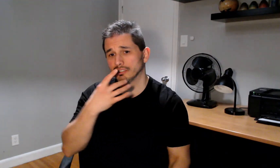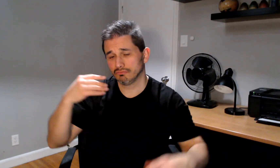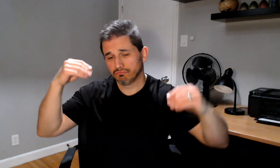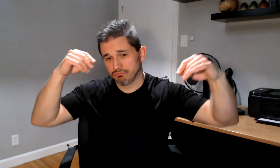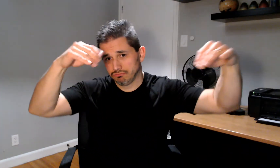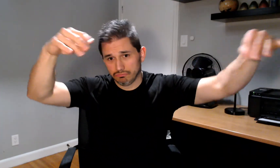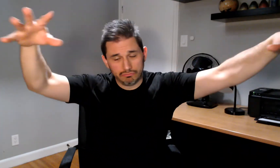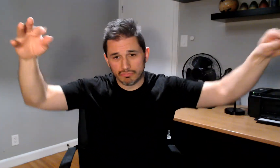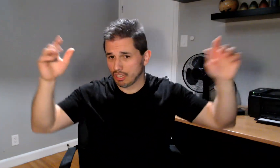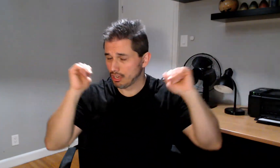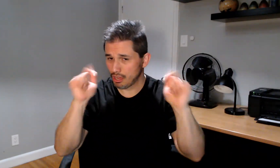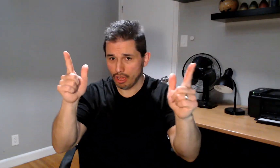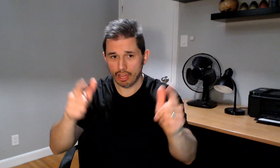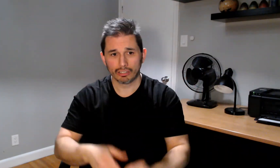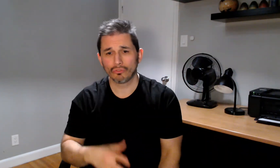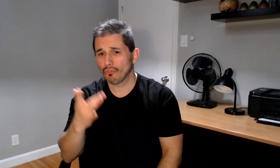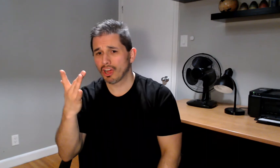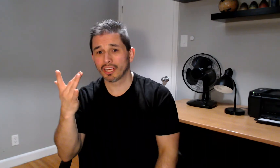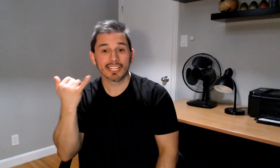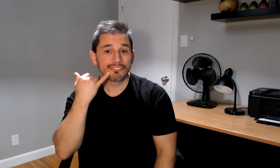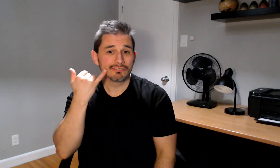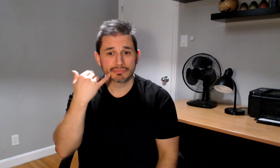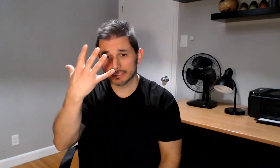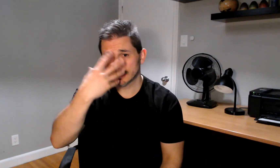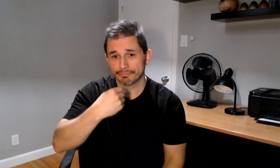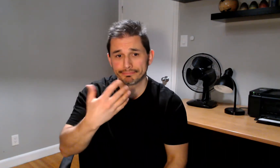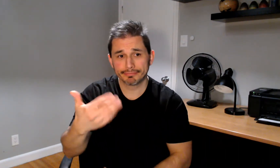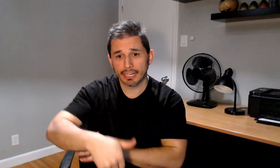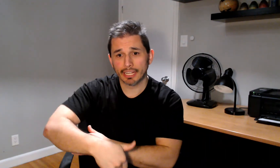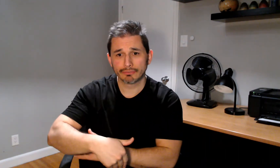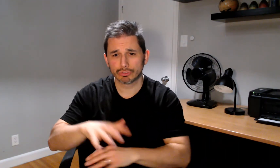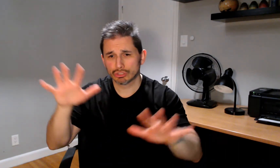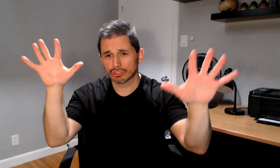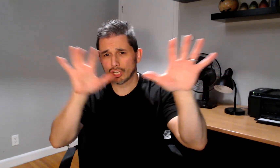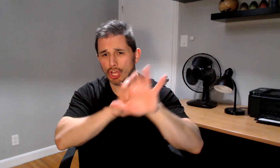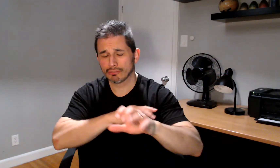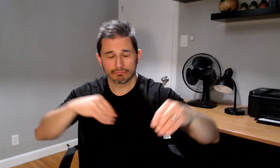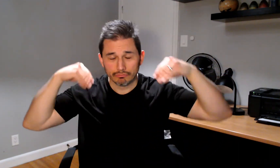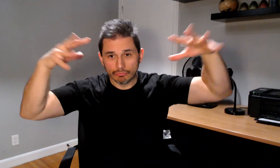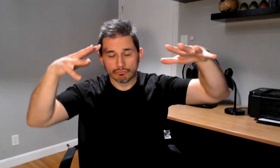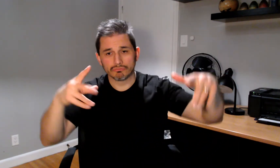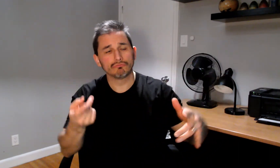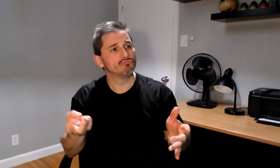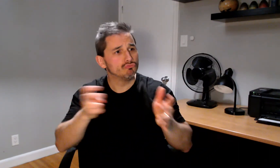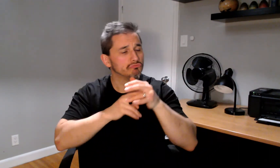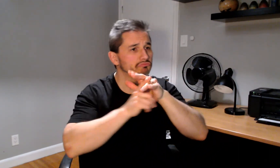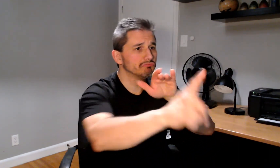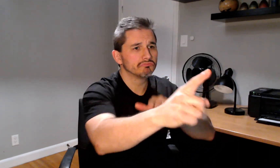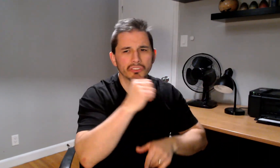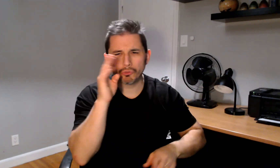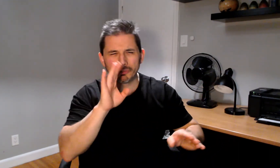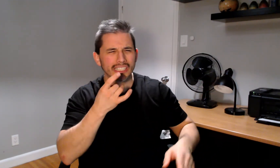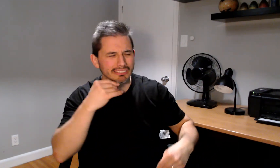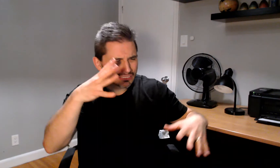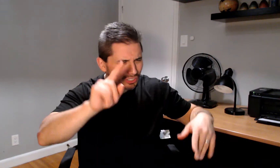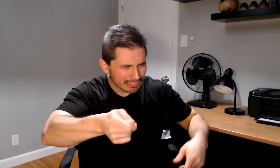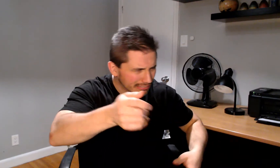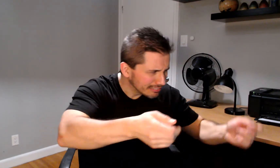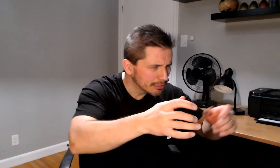Or you could have it all set to be flashing lights whenever it detects smoke, which means it'd be easy to